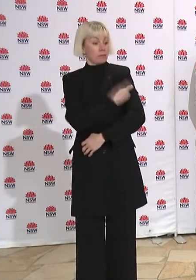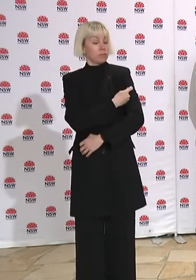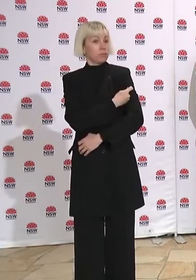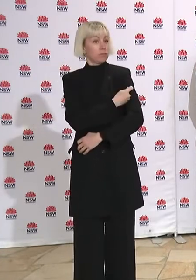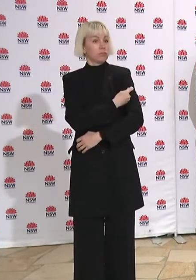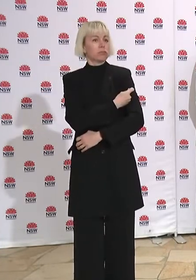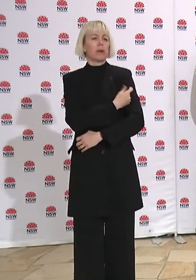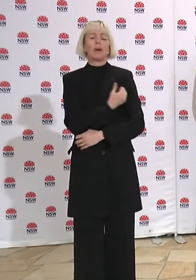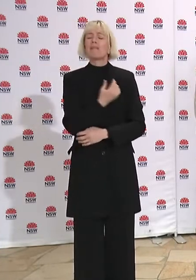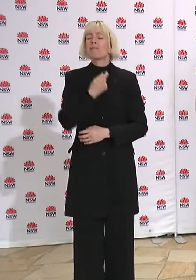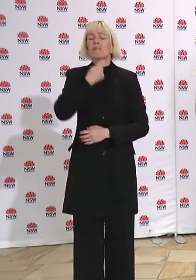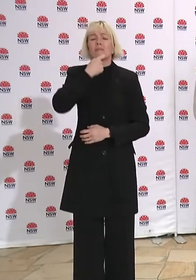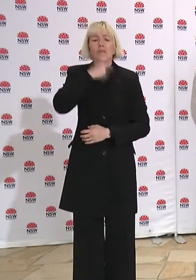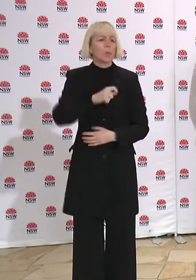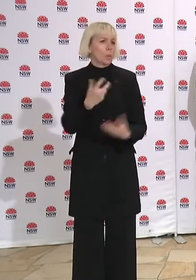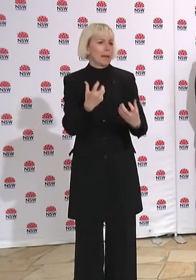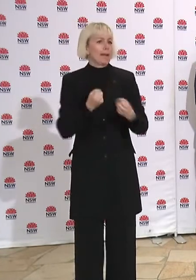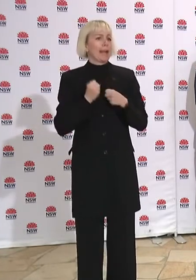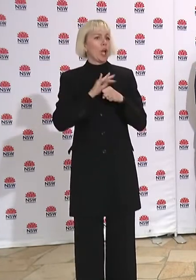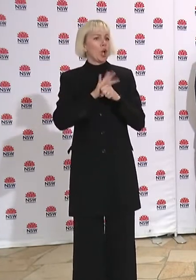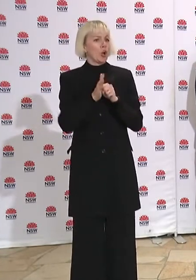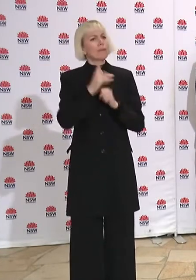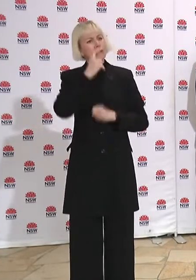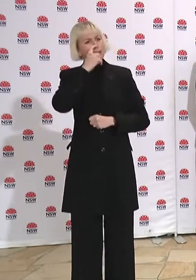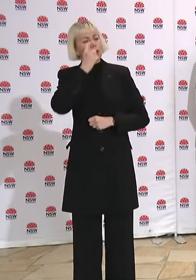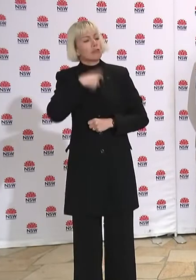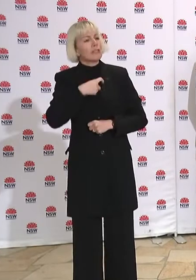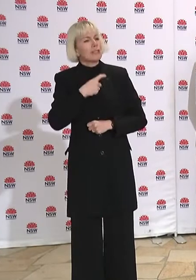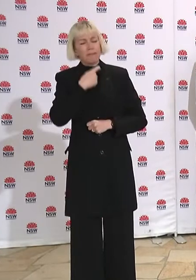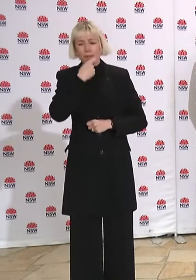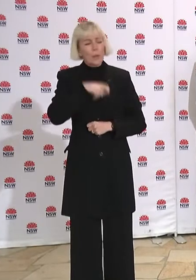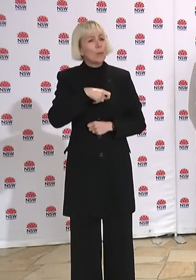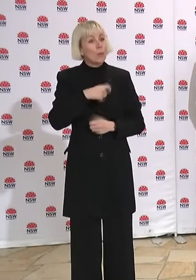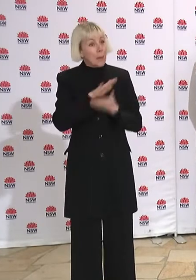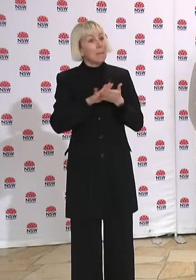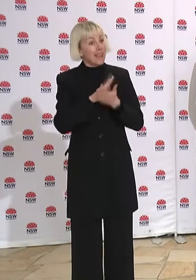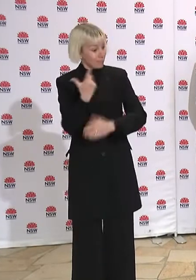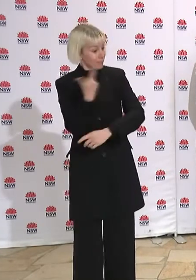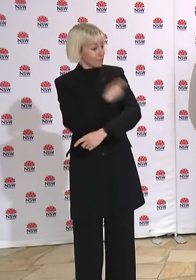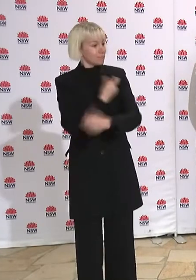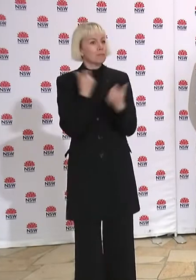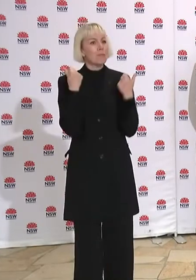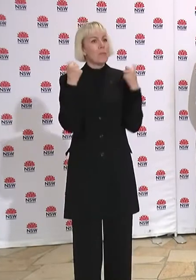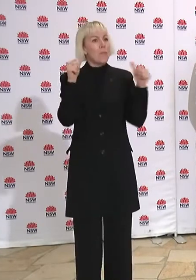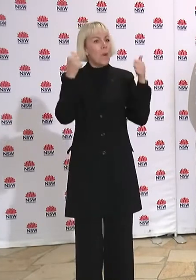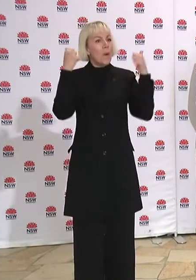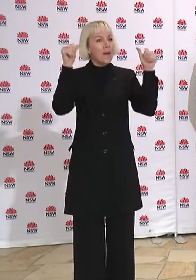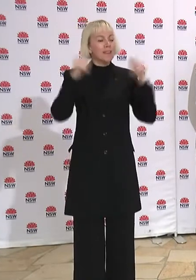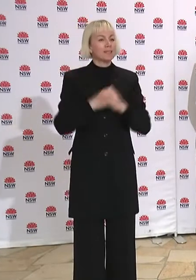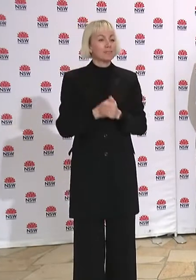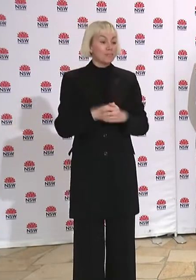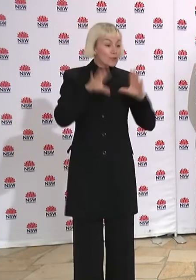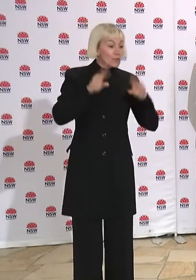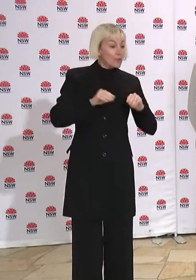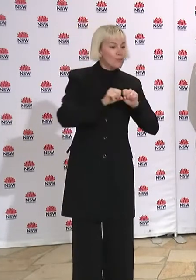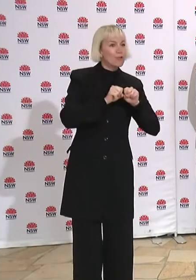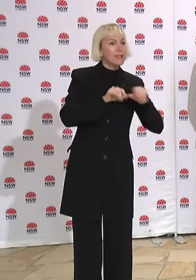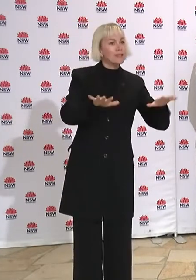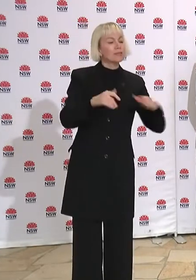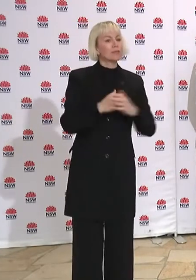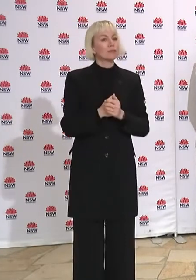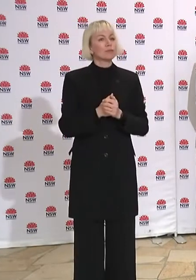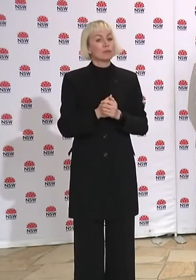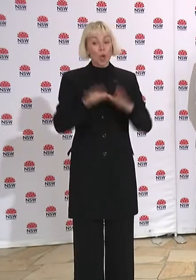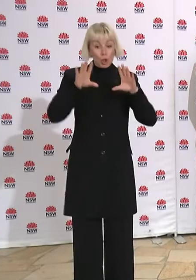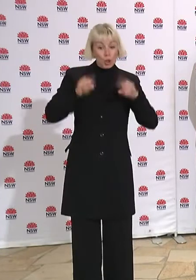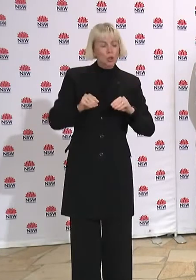working. That is excellent news. We know the vaccines work in stopping high rates of transmission, which means